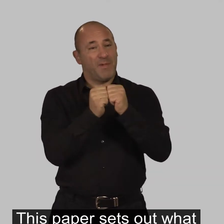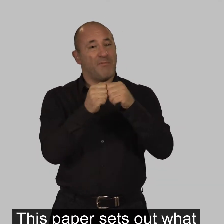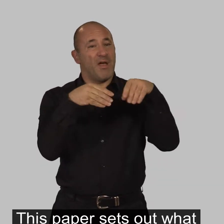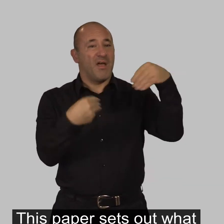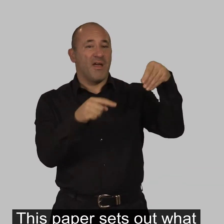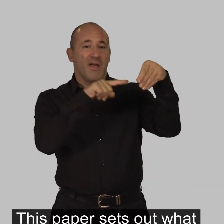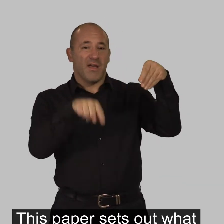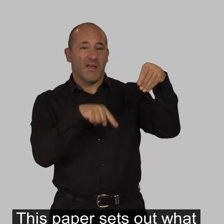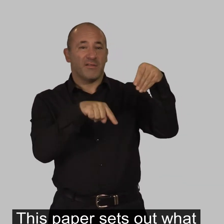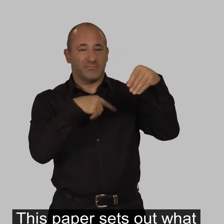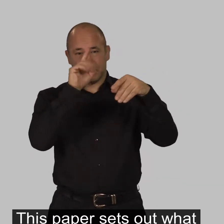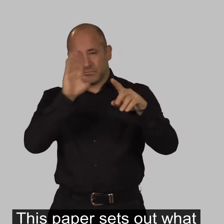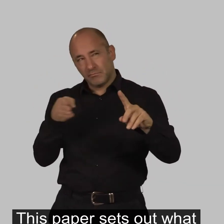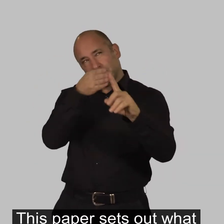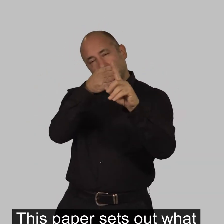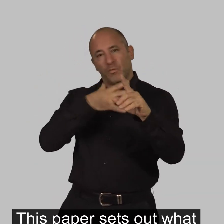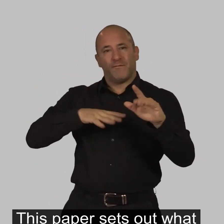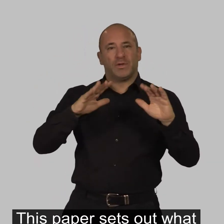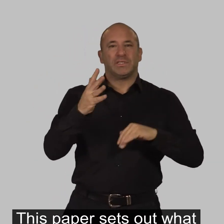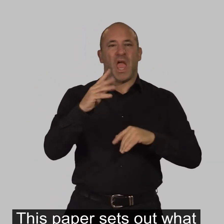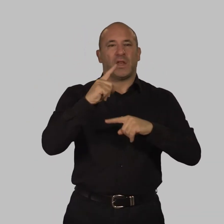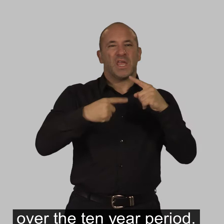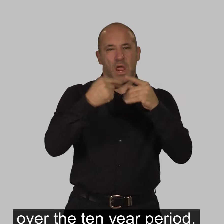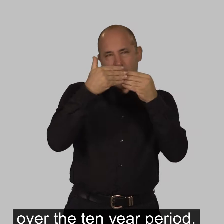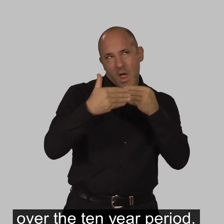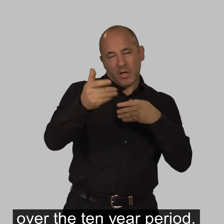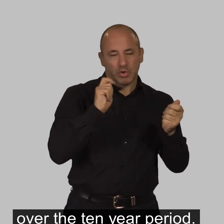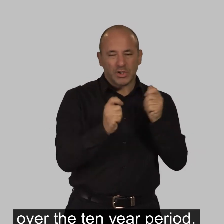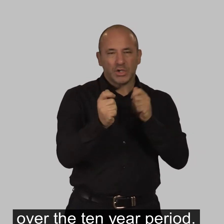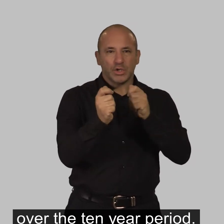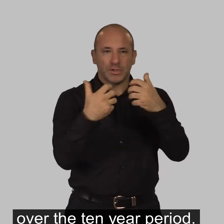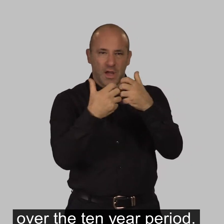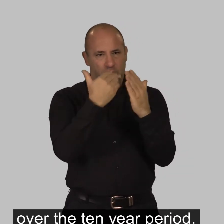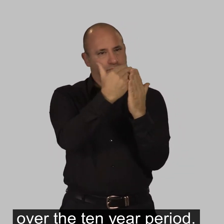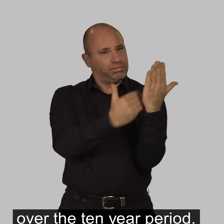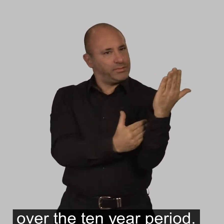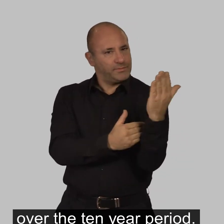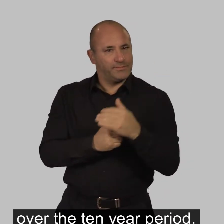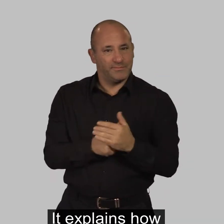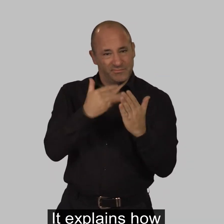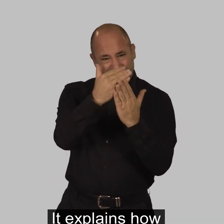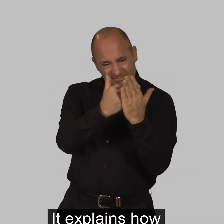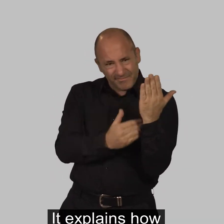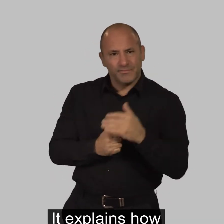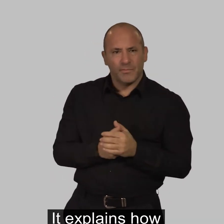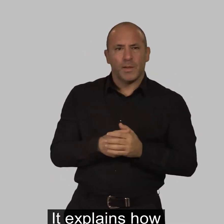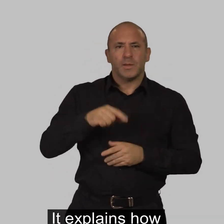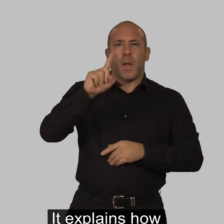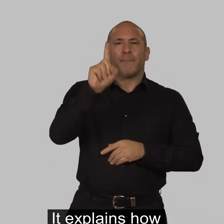This paper sets out what we will do to make the changes over the 10-year period. It explains how we have